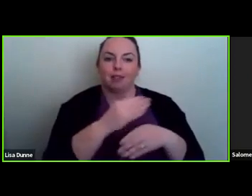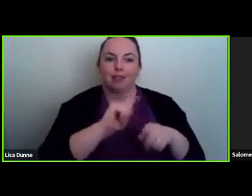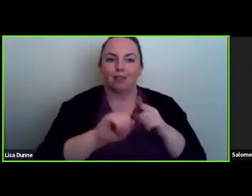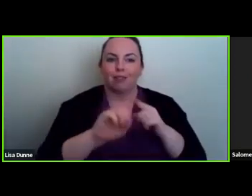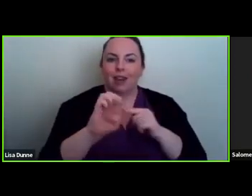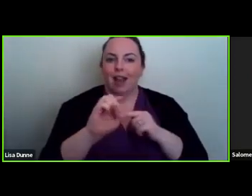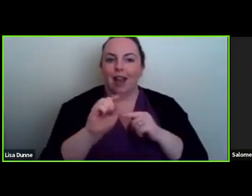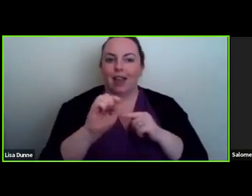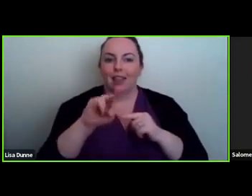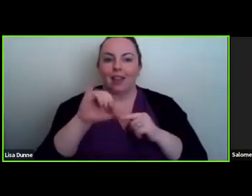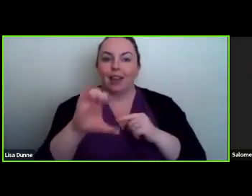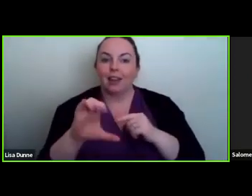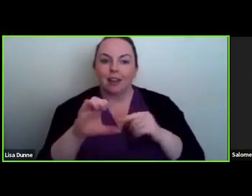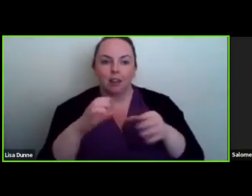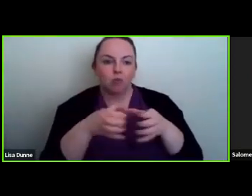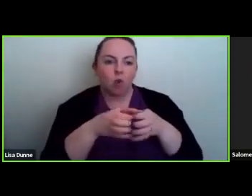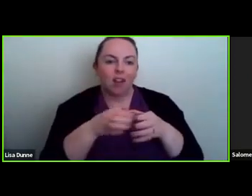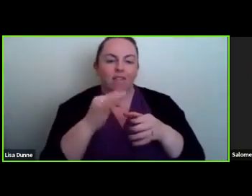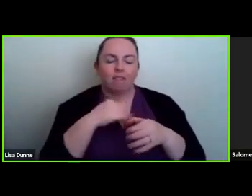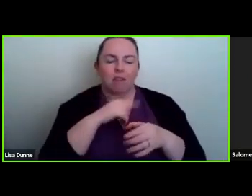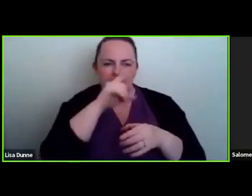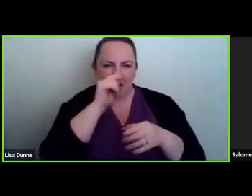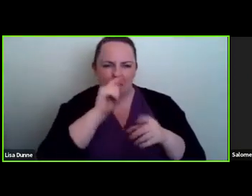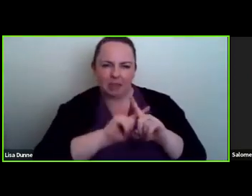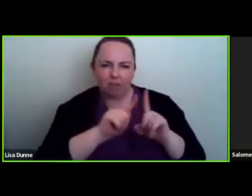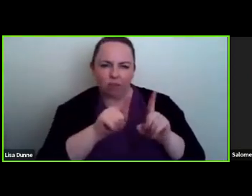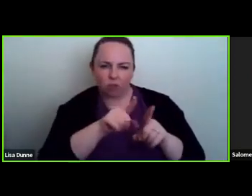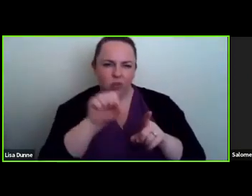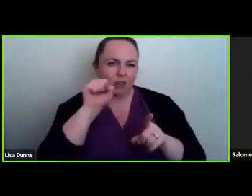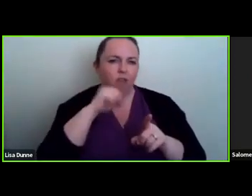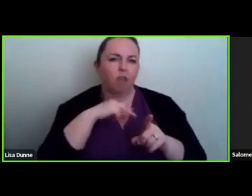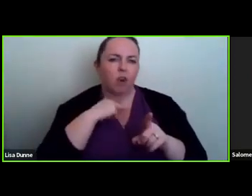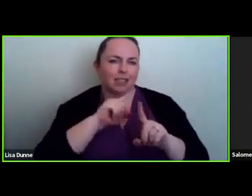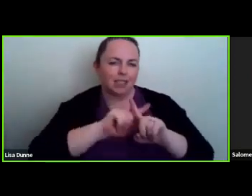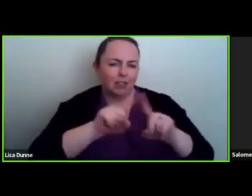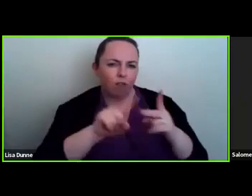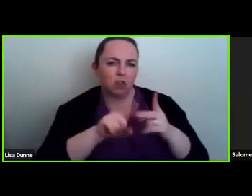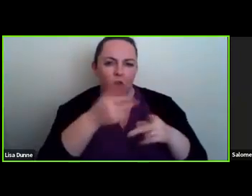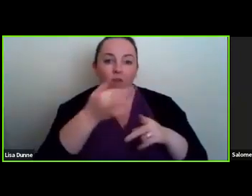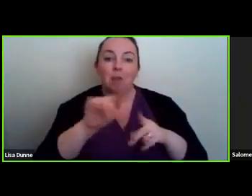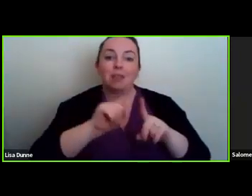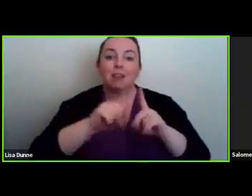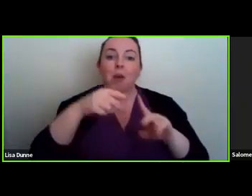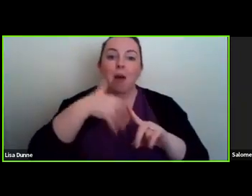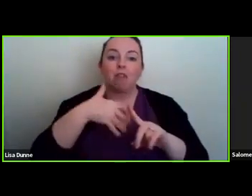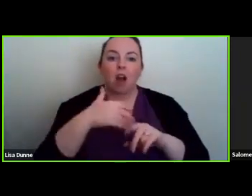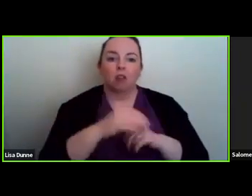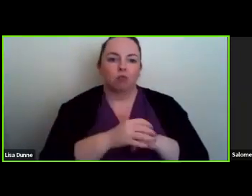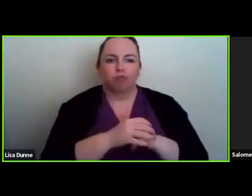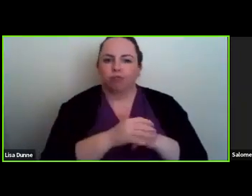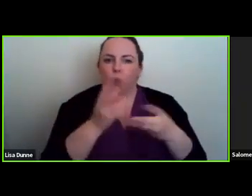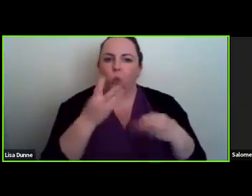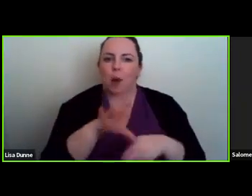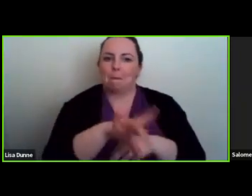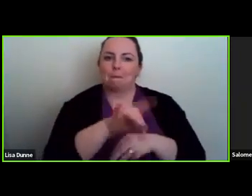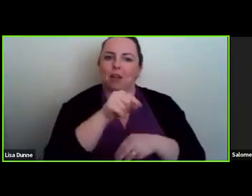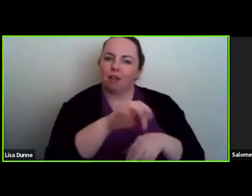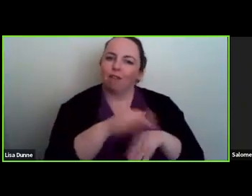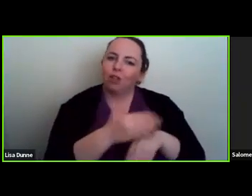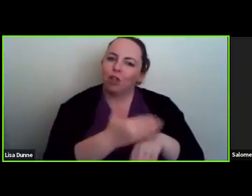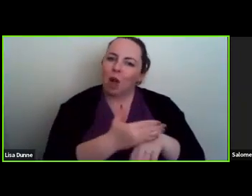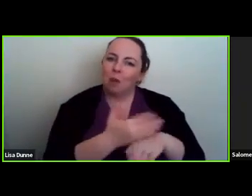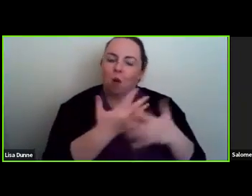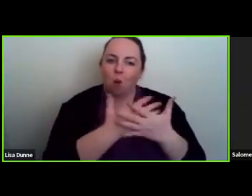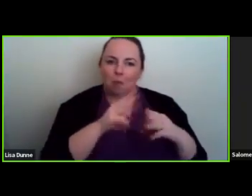different, you come from different background, you are actually not anywhere near to get a job. And so many people continue